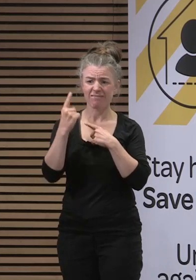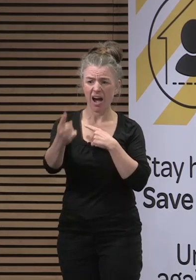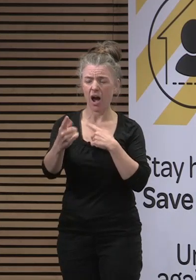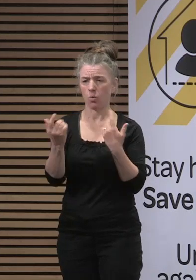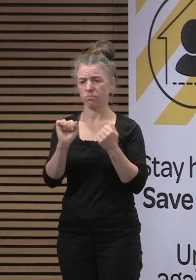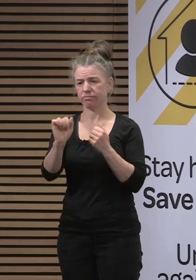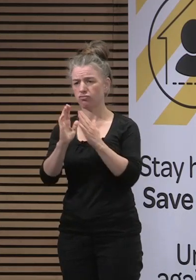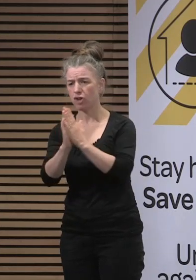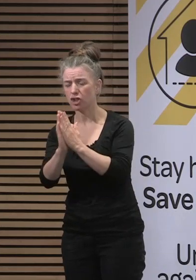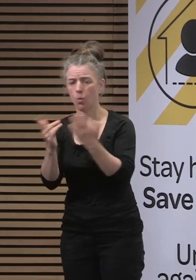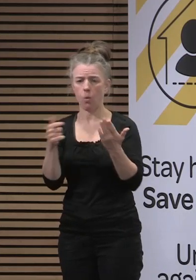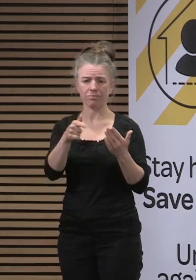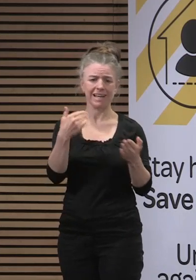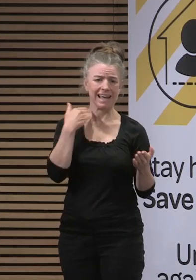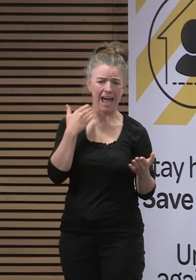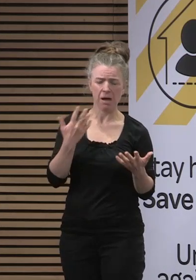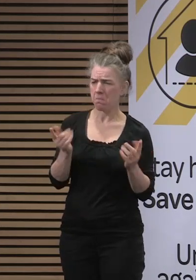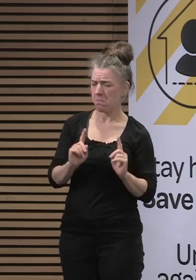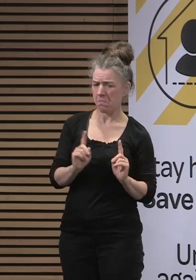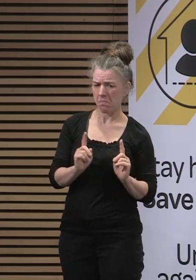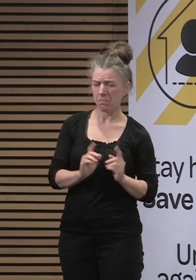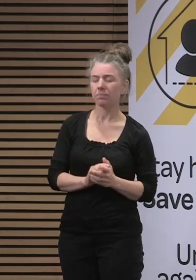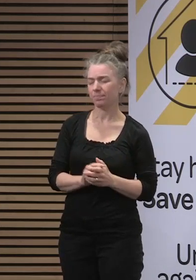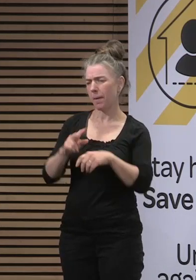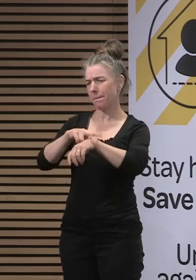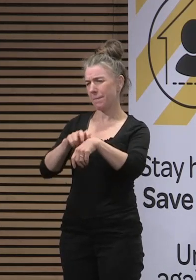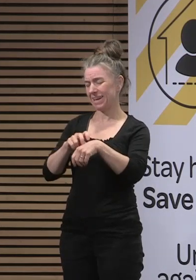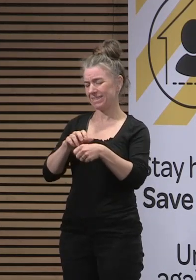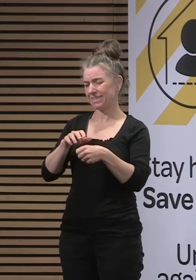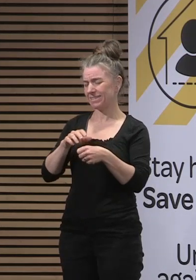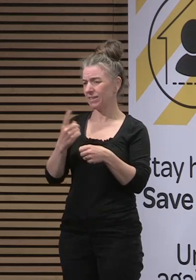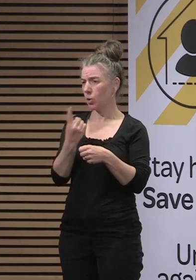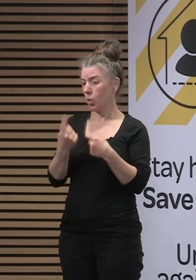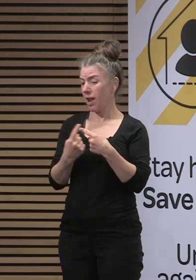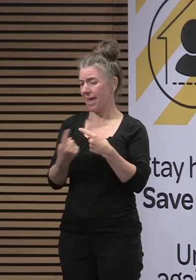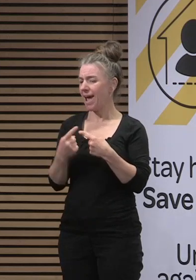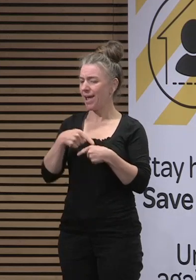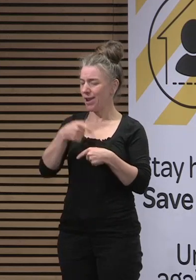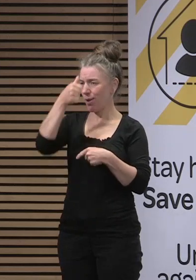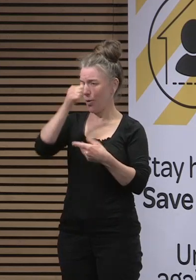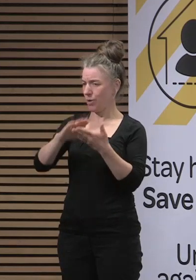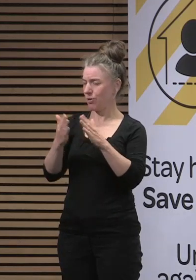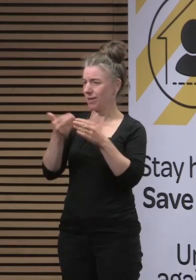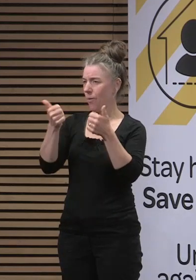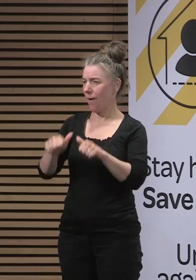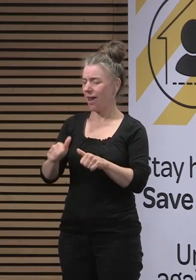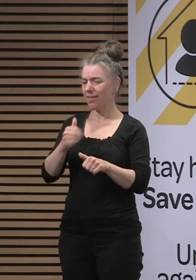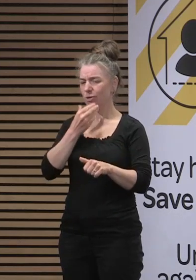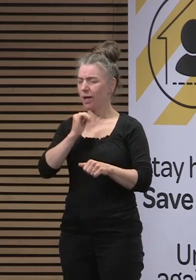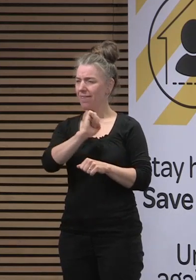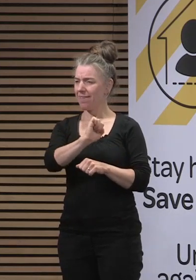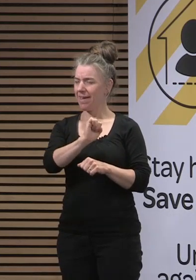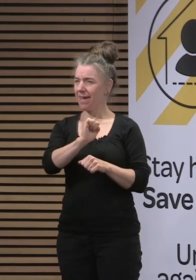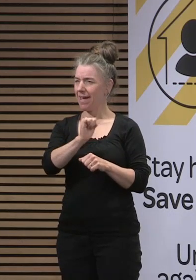where the police force who know their community well will be utilising their community policing